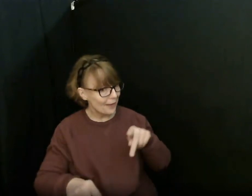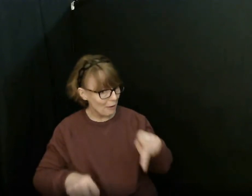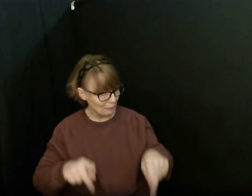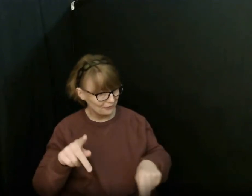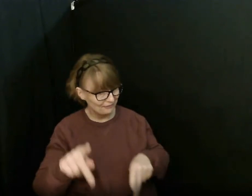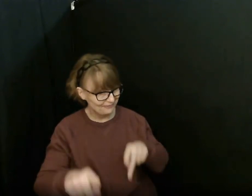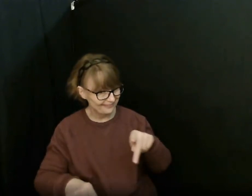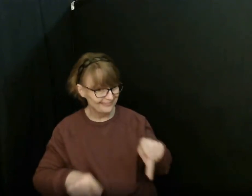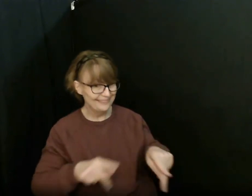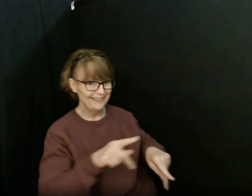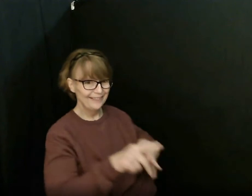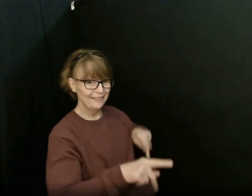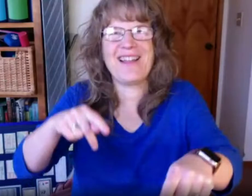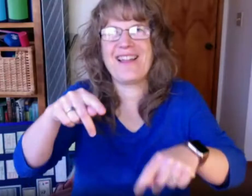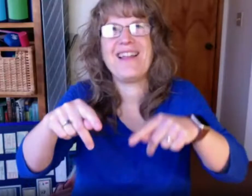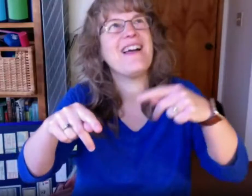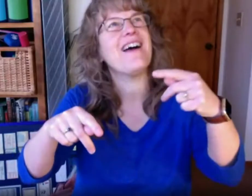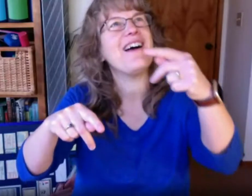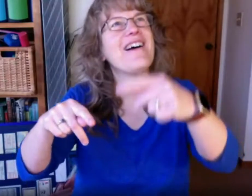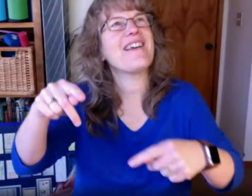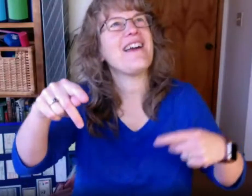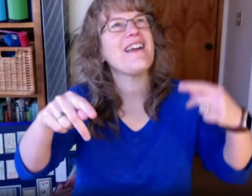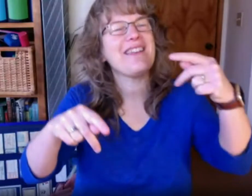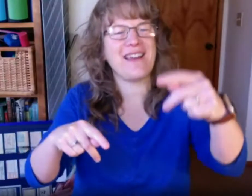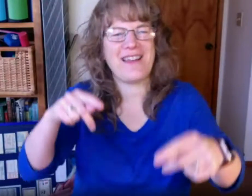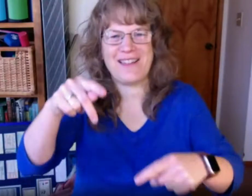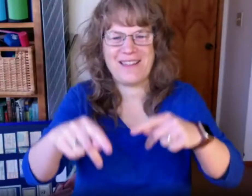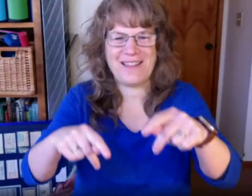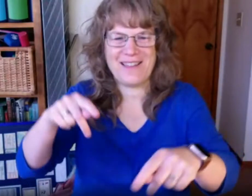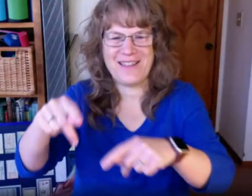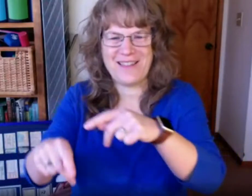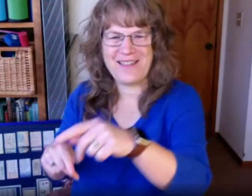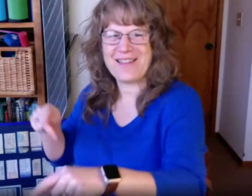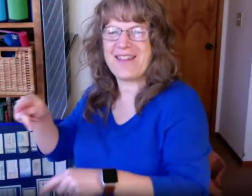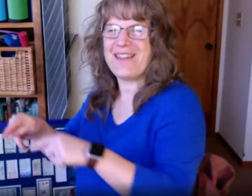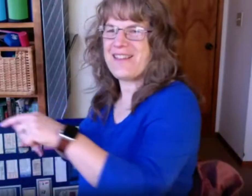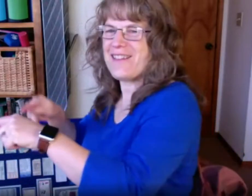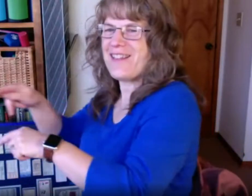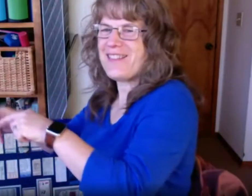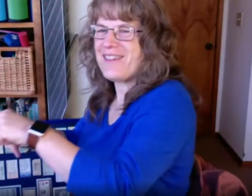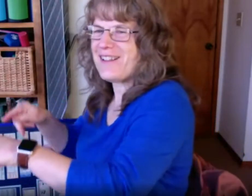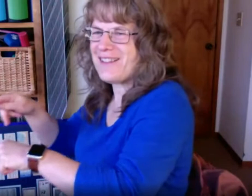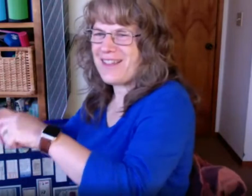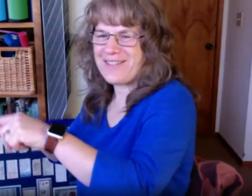out. Okay. Yeah. Okay. That's good. I like that one. All